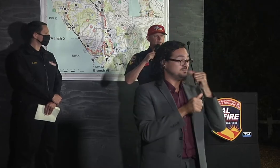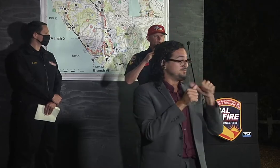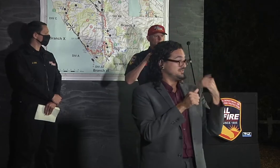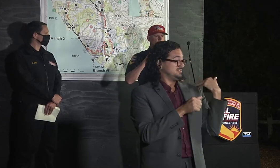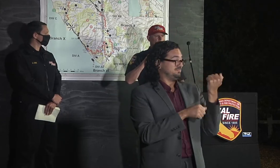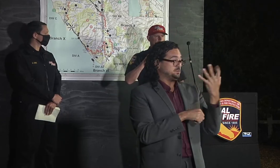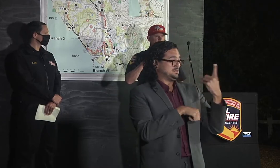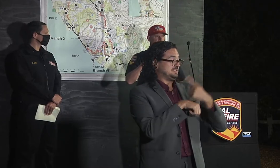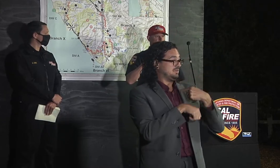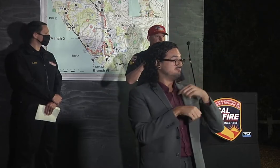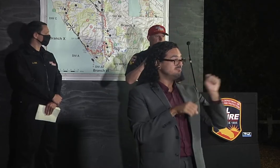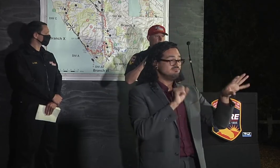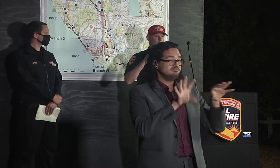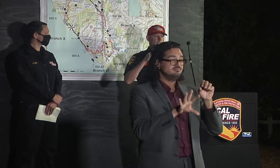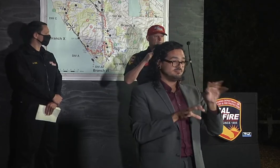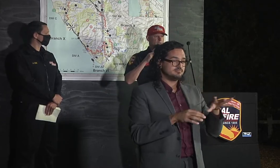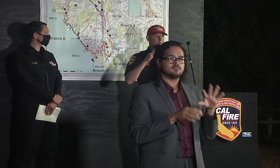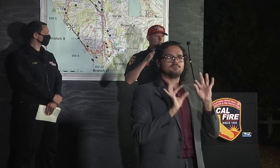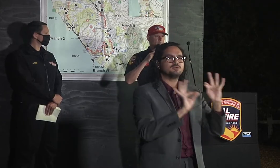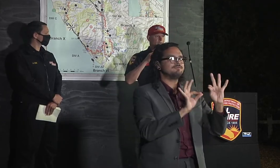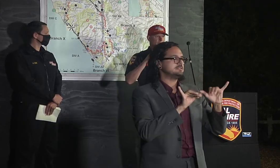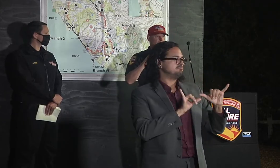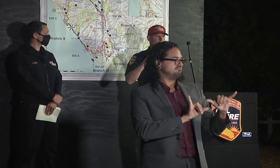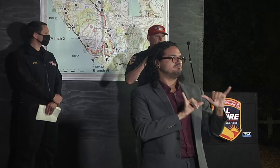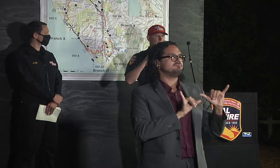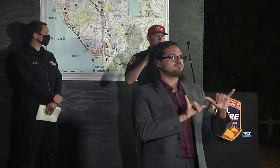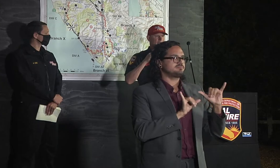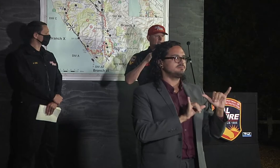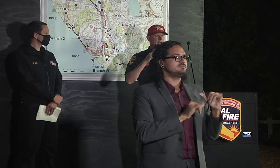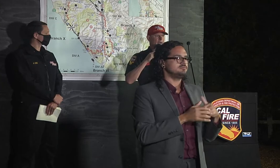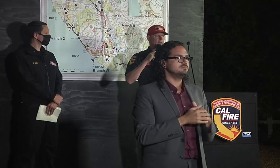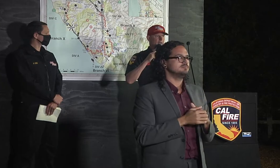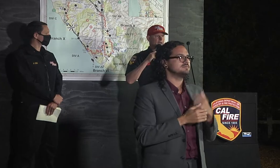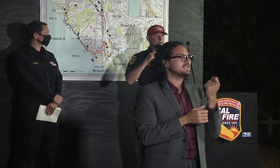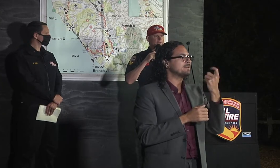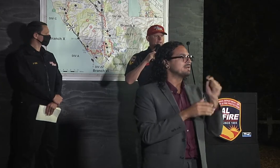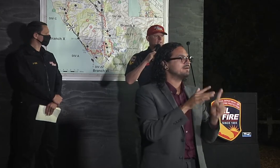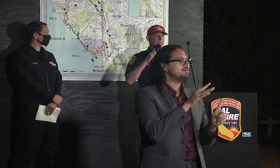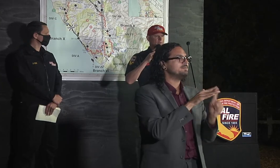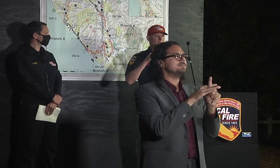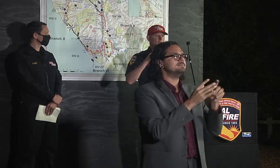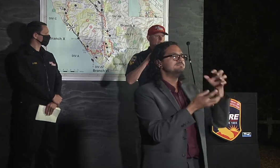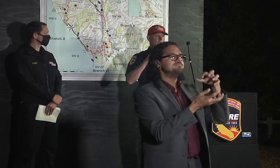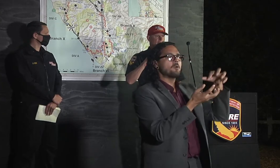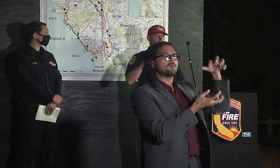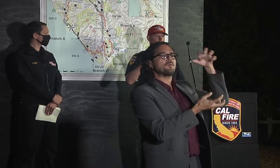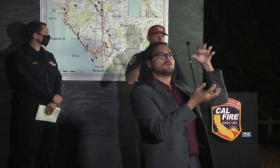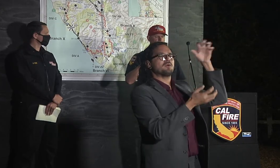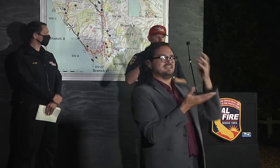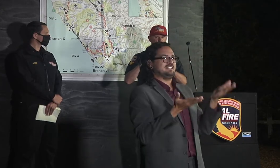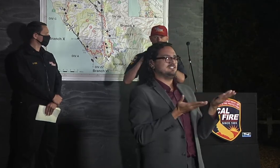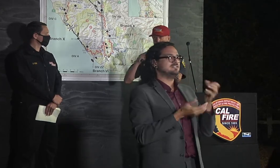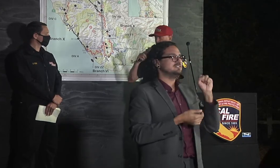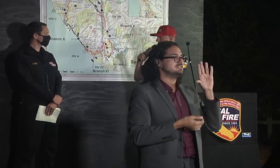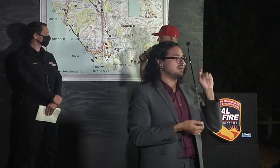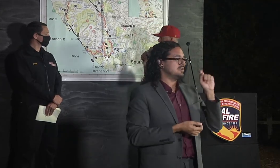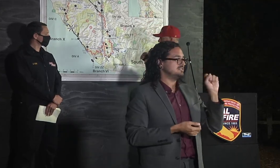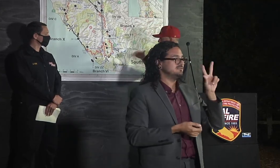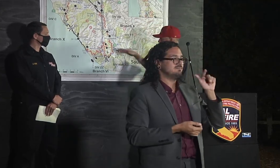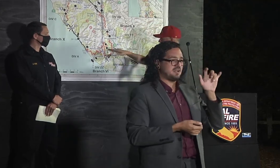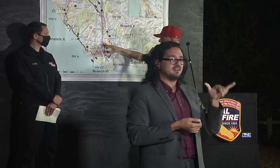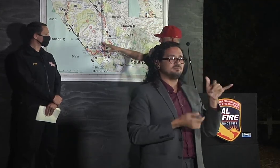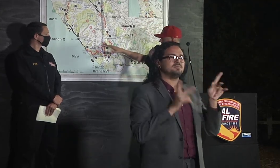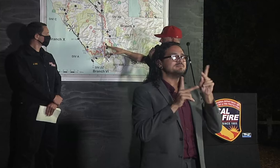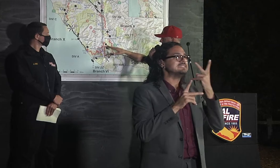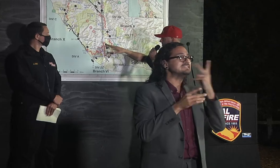last bits of it were burning out, so some of the smoke that's visible from the Scotts Valley area, a lot of that's what they're looking at in piece and part is that.